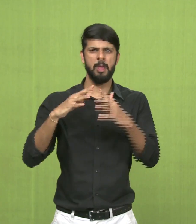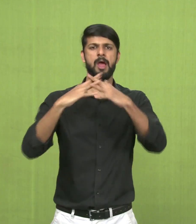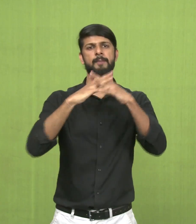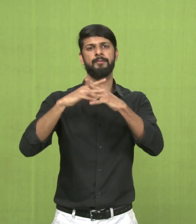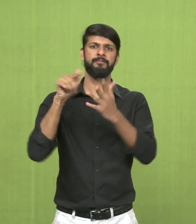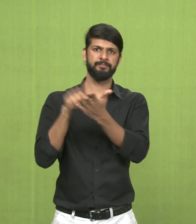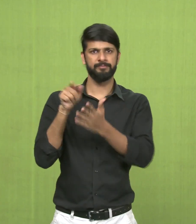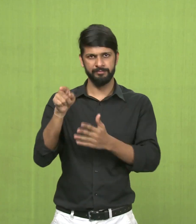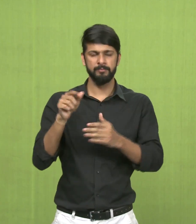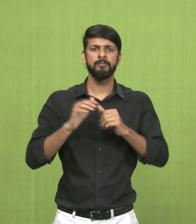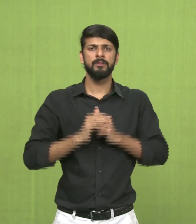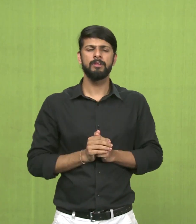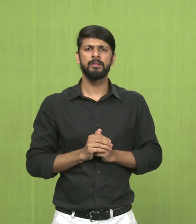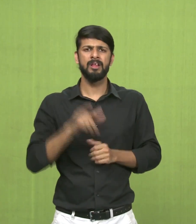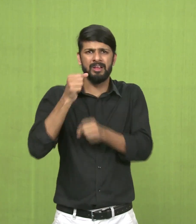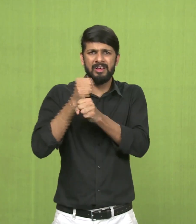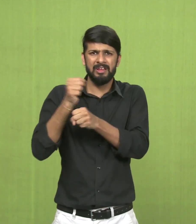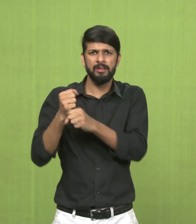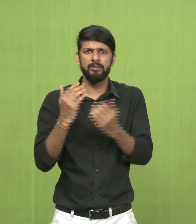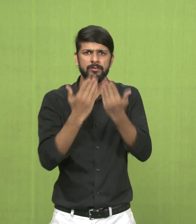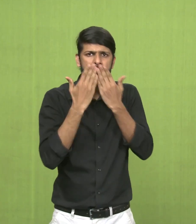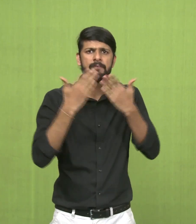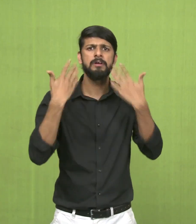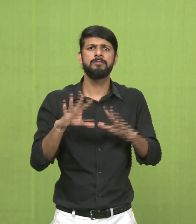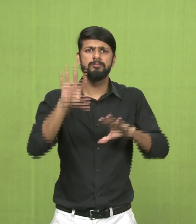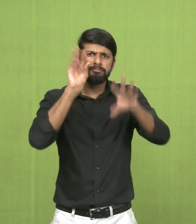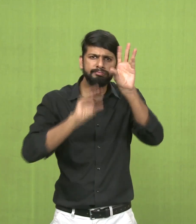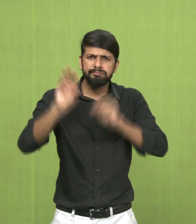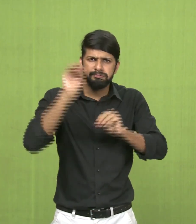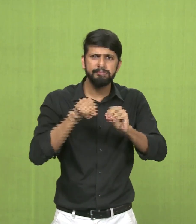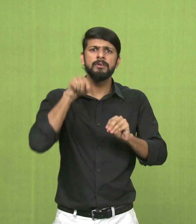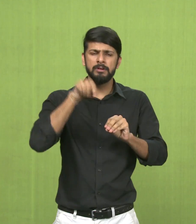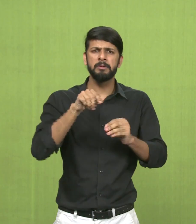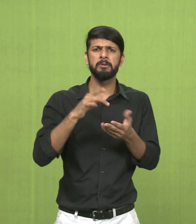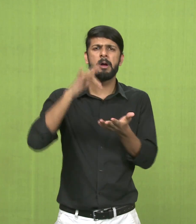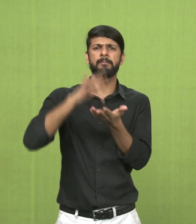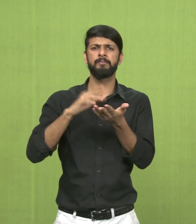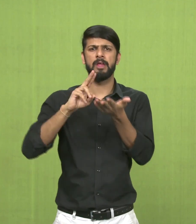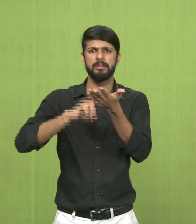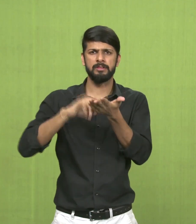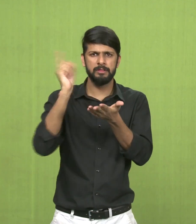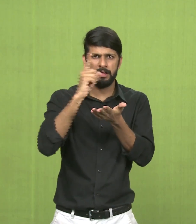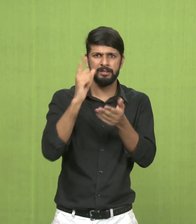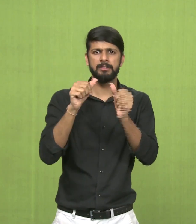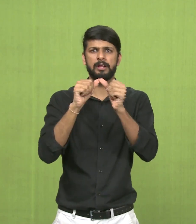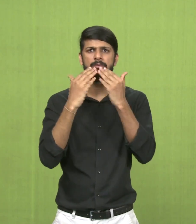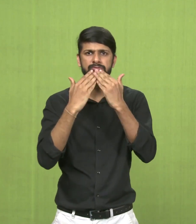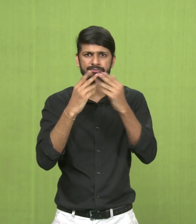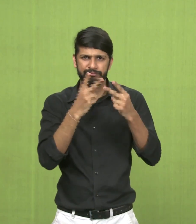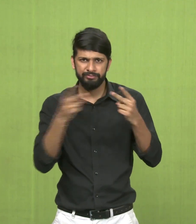in New Jersey, America. He then studied at the National